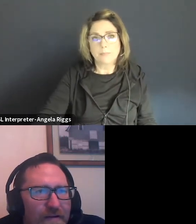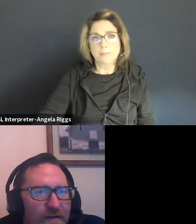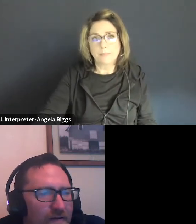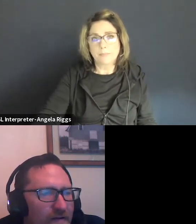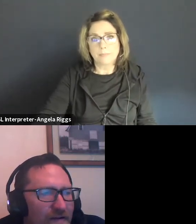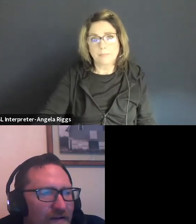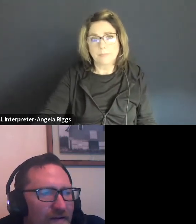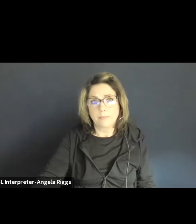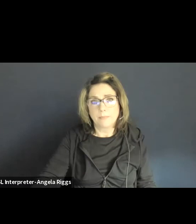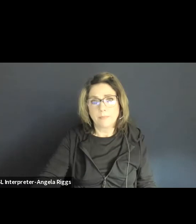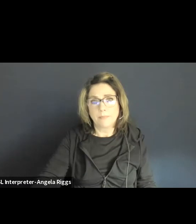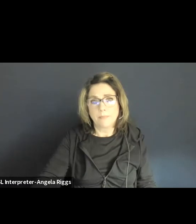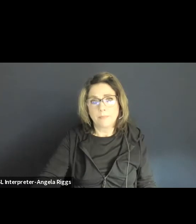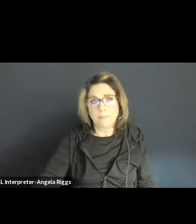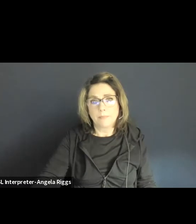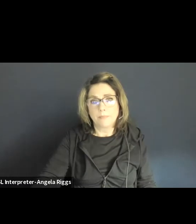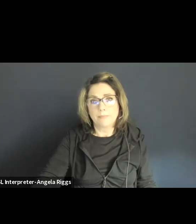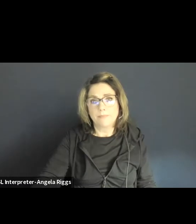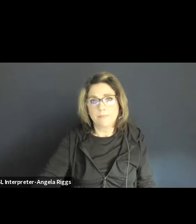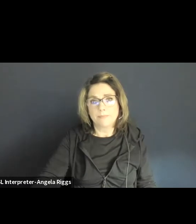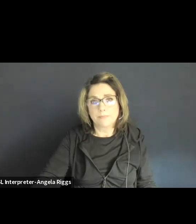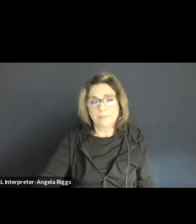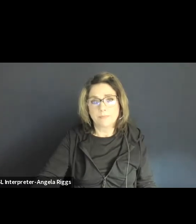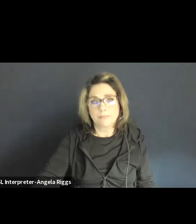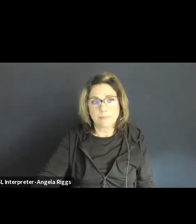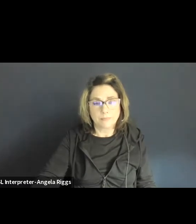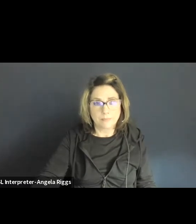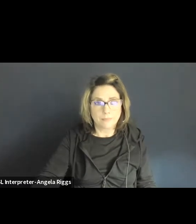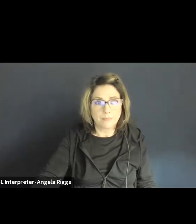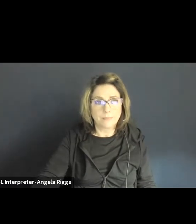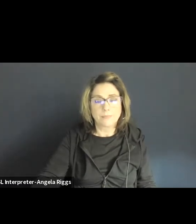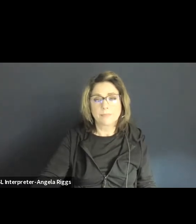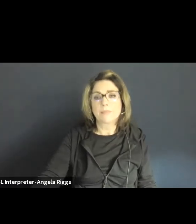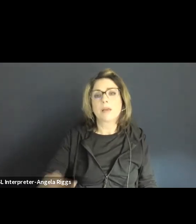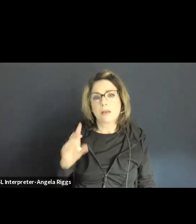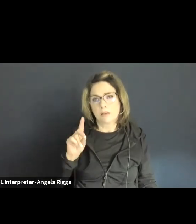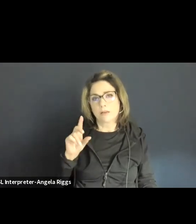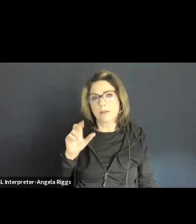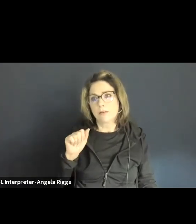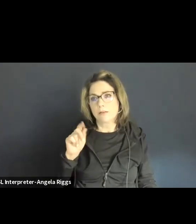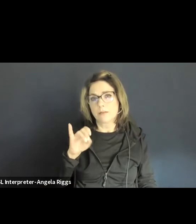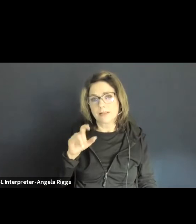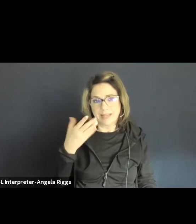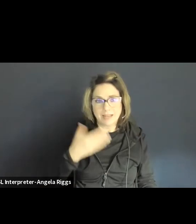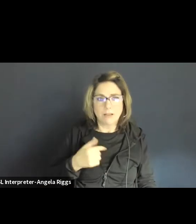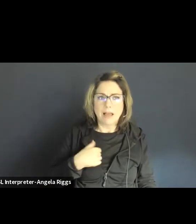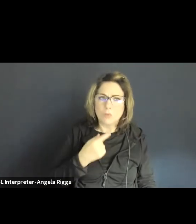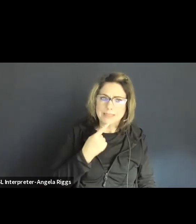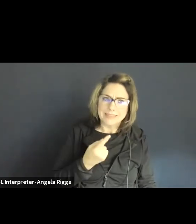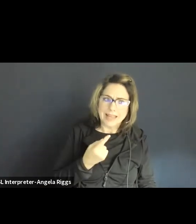Okay, so what I would say, this is Daniel again, what I would say to